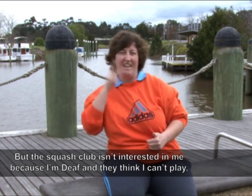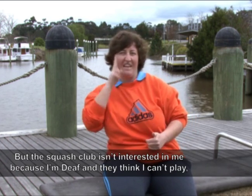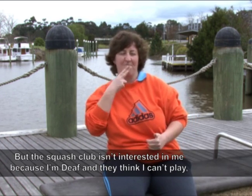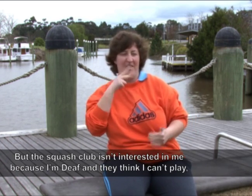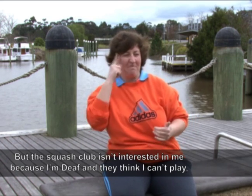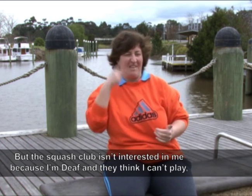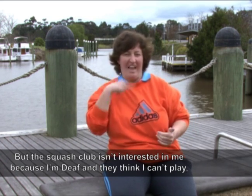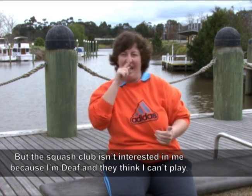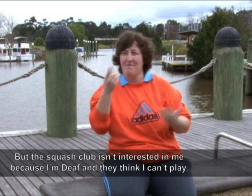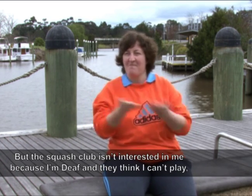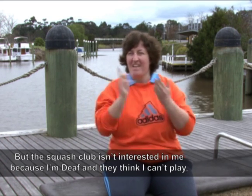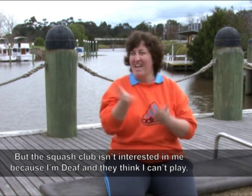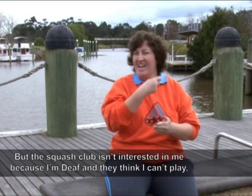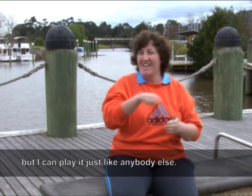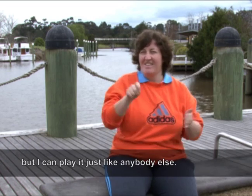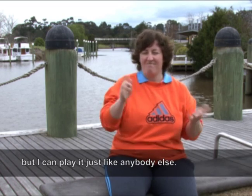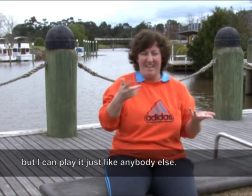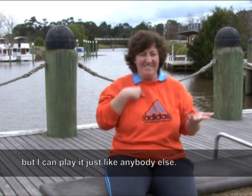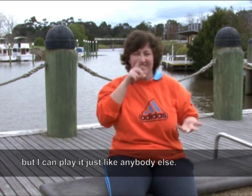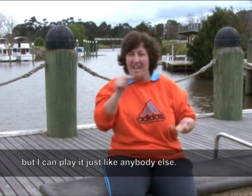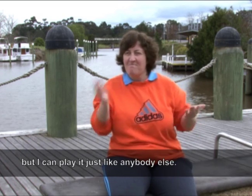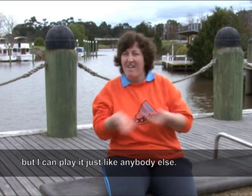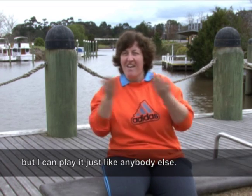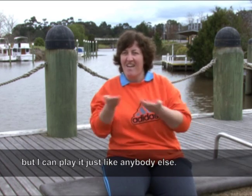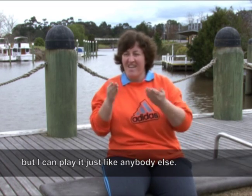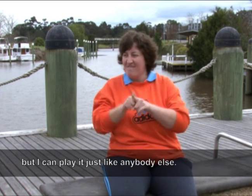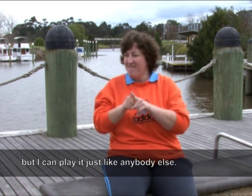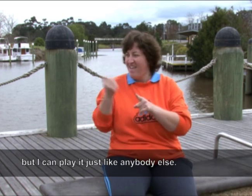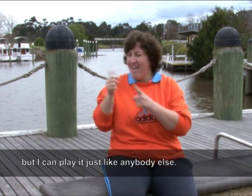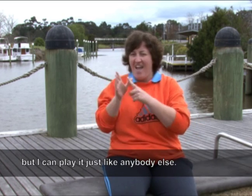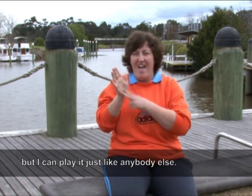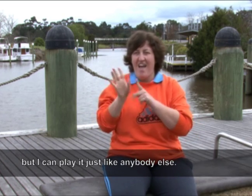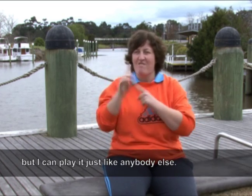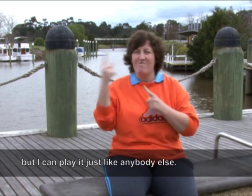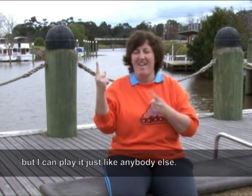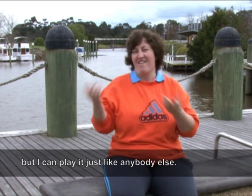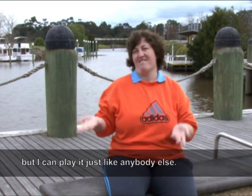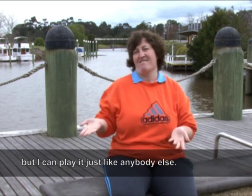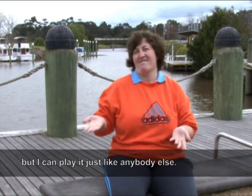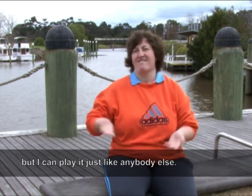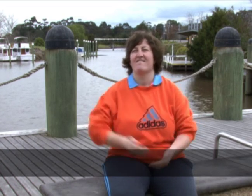because I'm deaf and they think I can't play, but I can play it, just like anybody else.